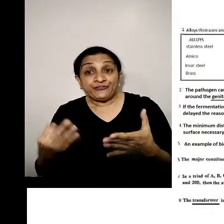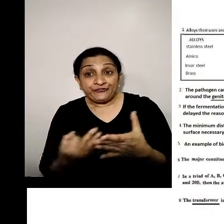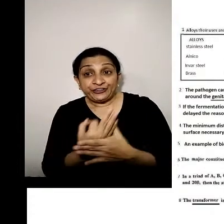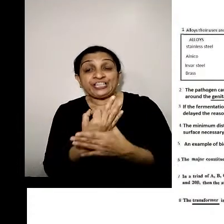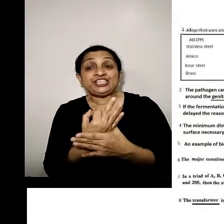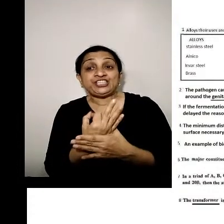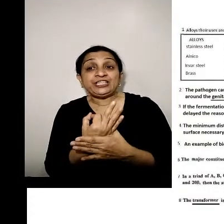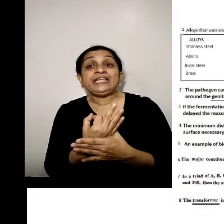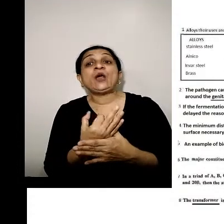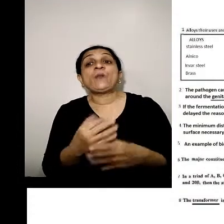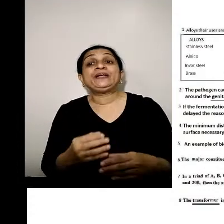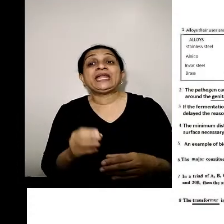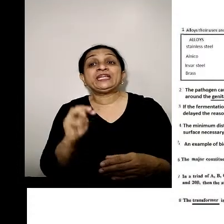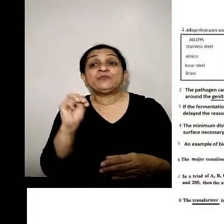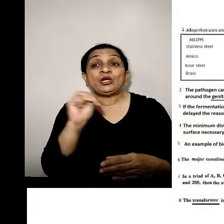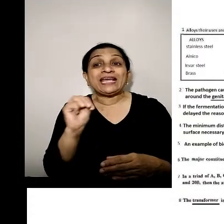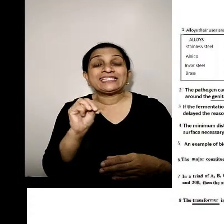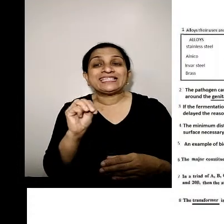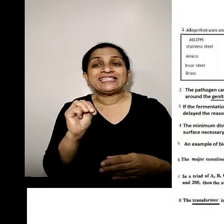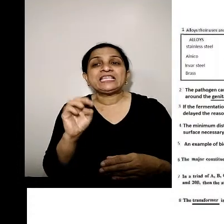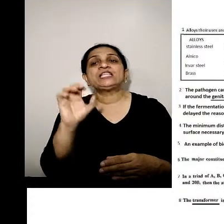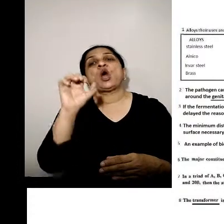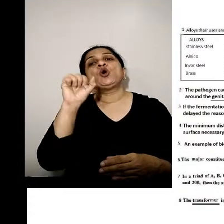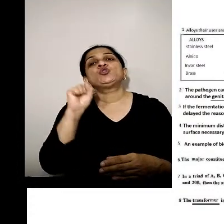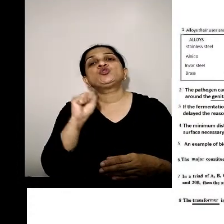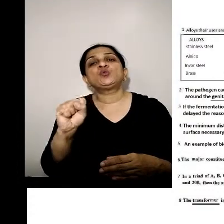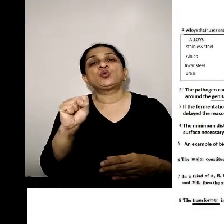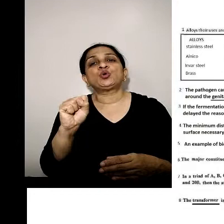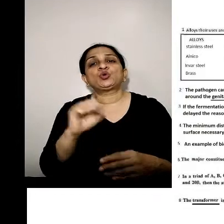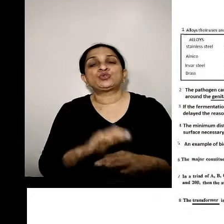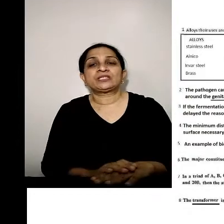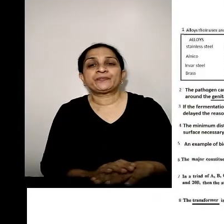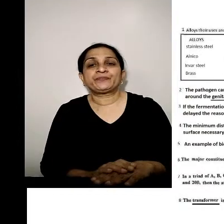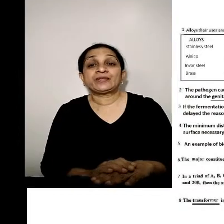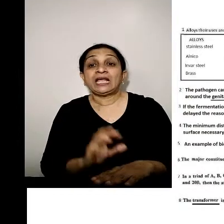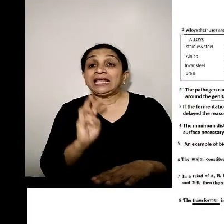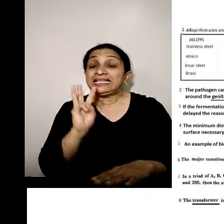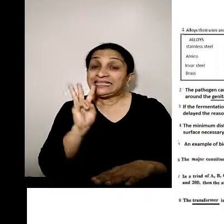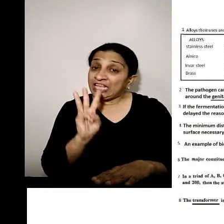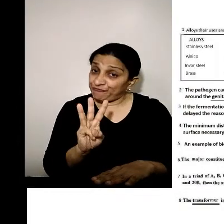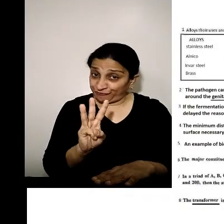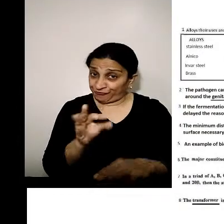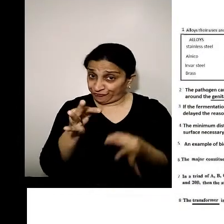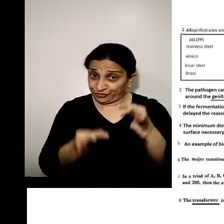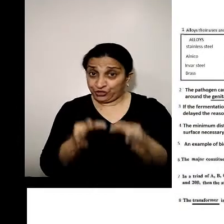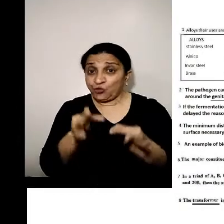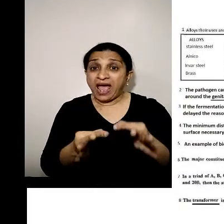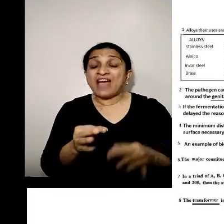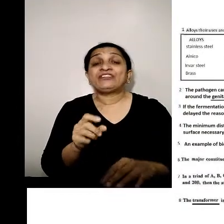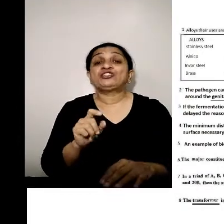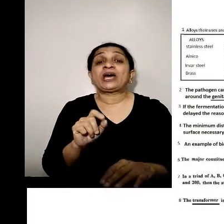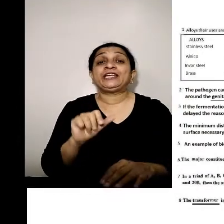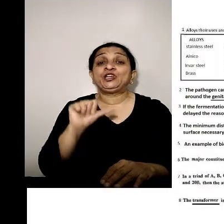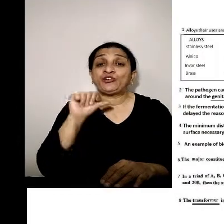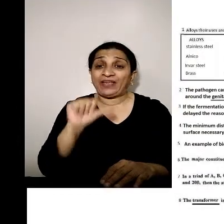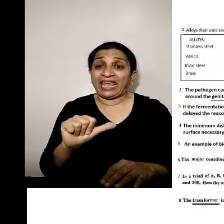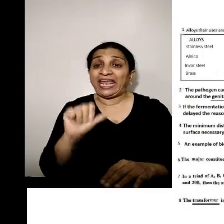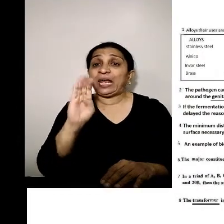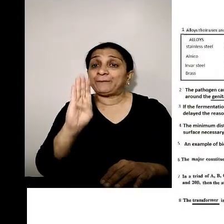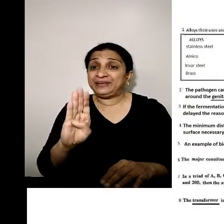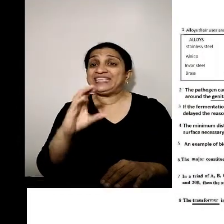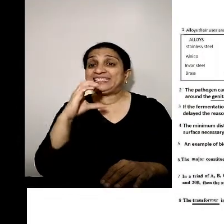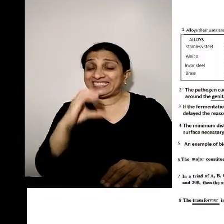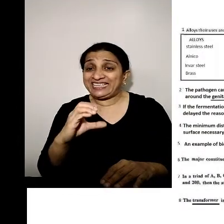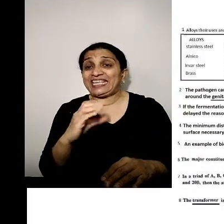of freshly obtained molasses is sucrose. If you have a triad of